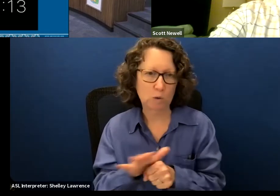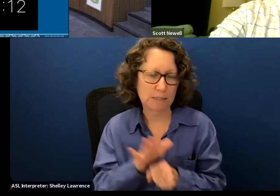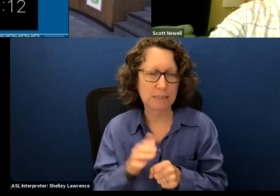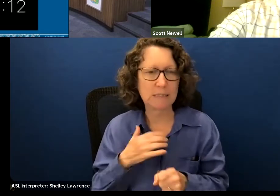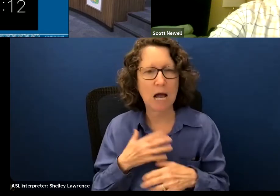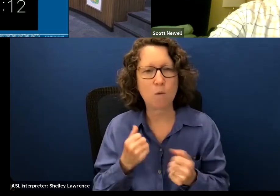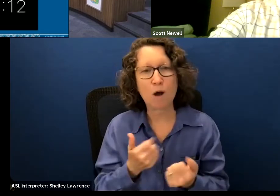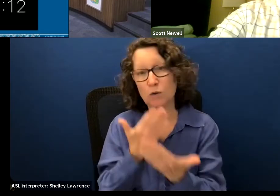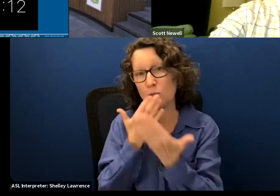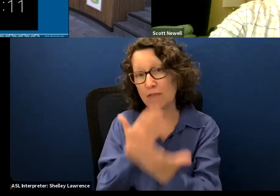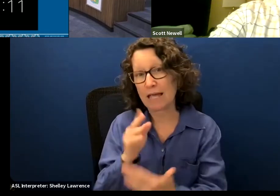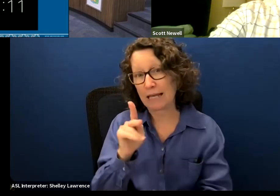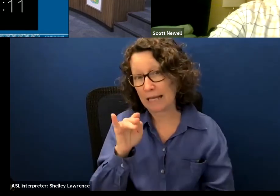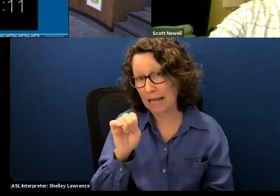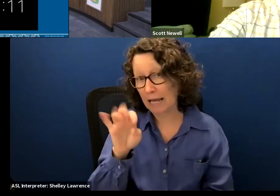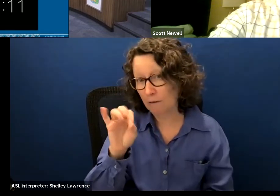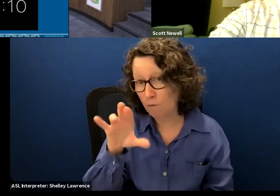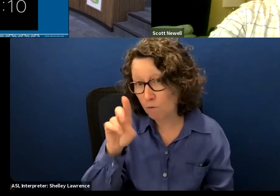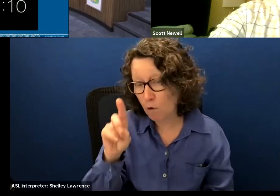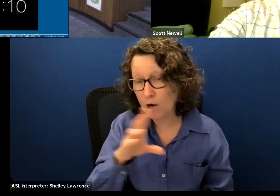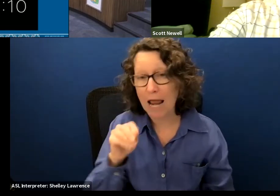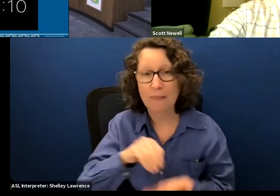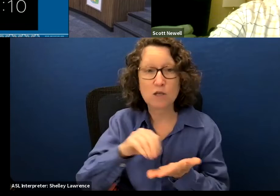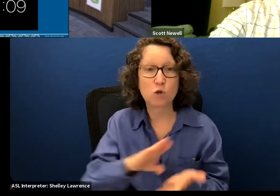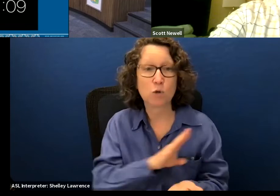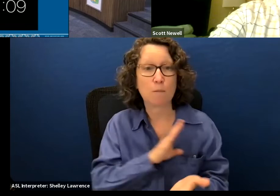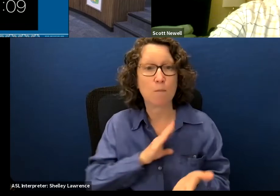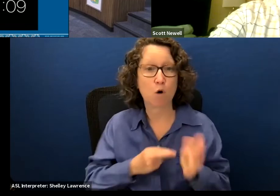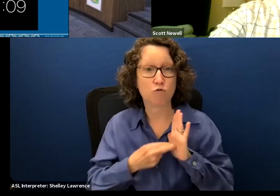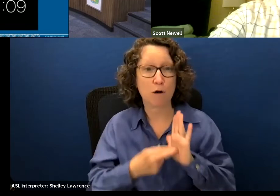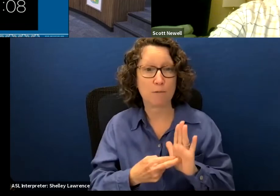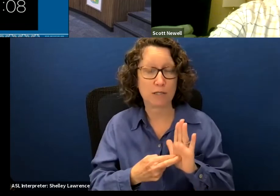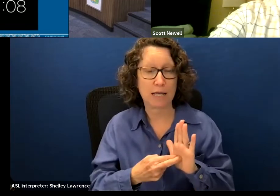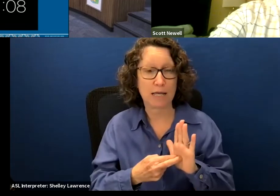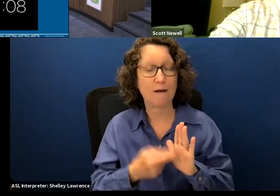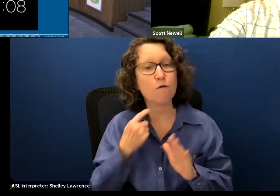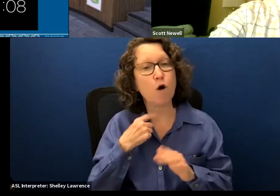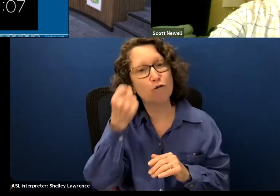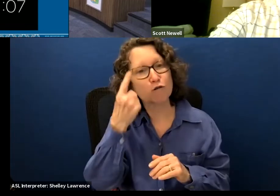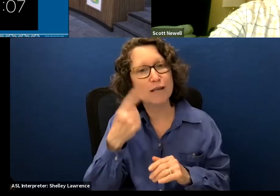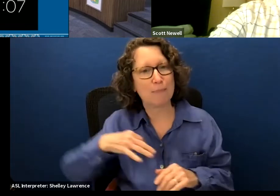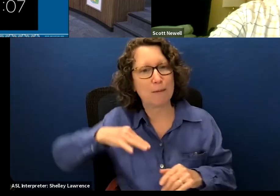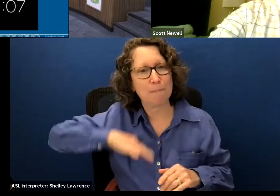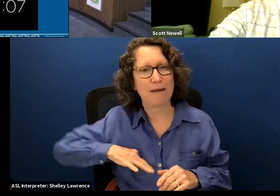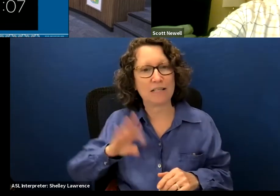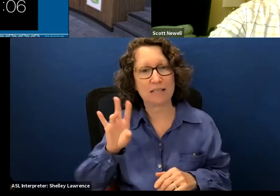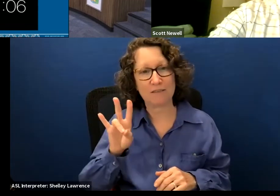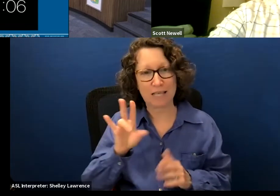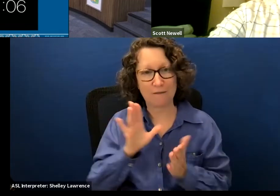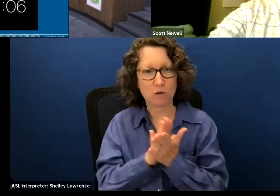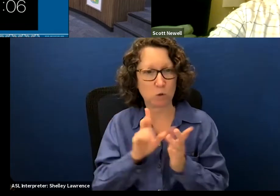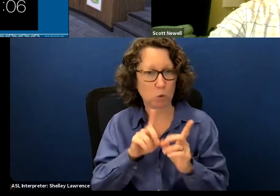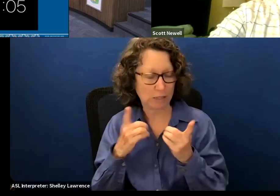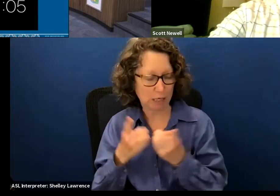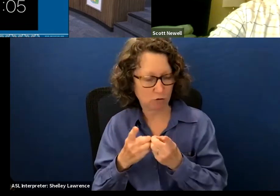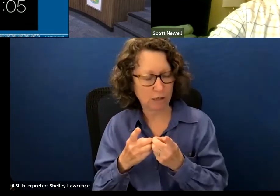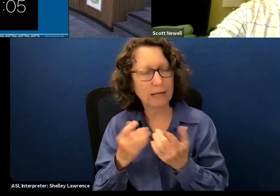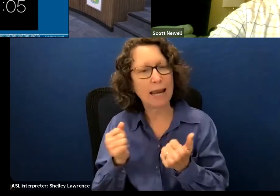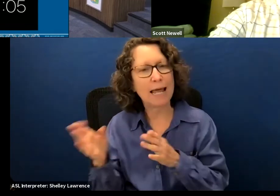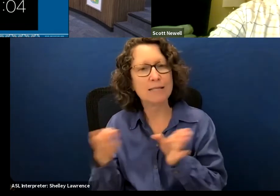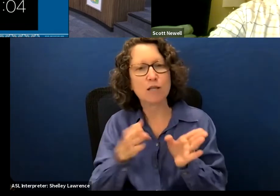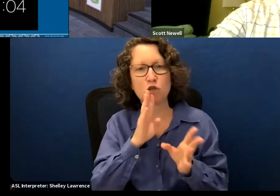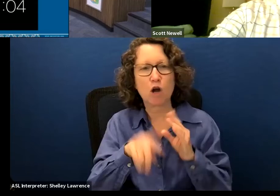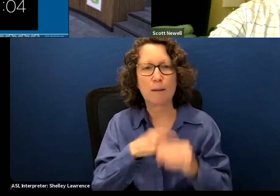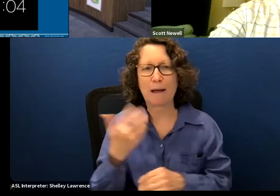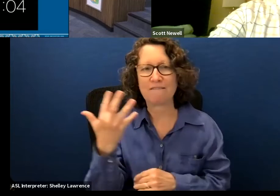to thank Kate Ford and the student board representative for understanding the benefits of 7 districts. Let's talk about